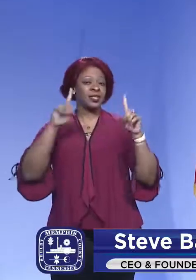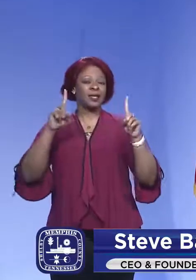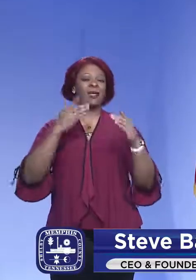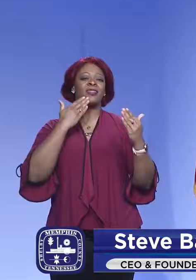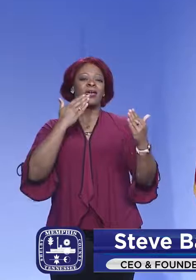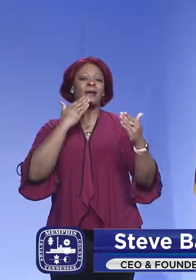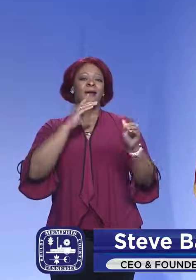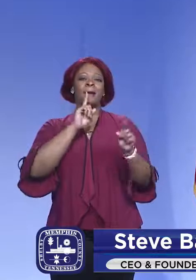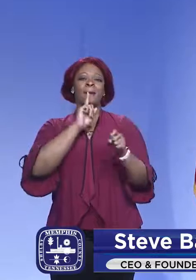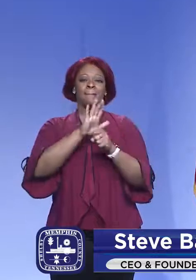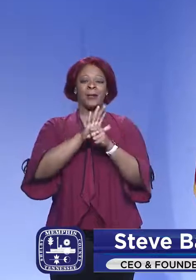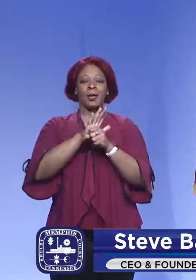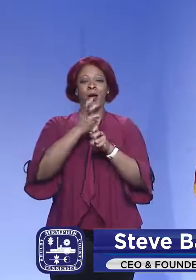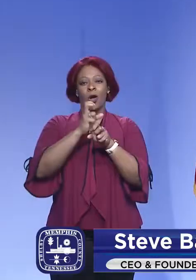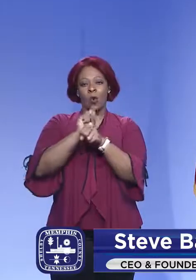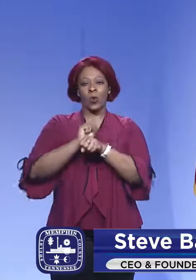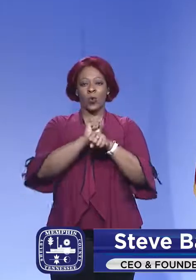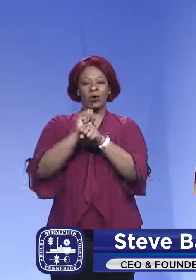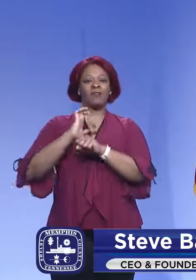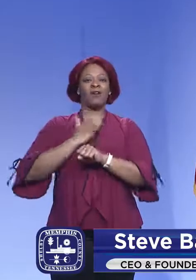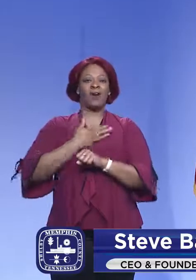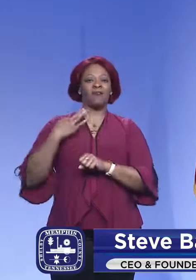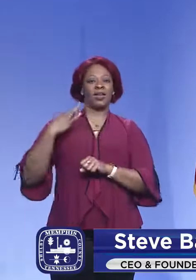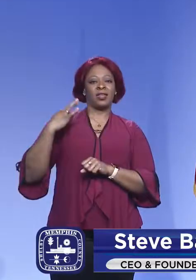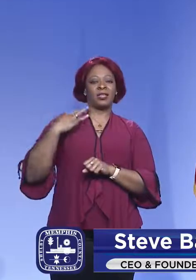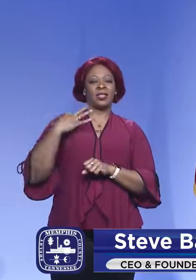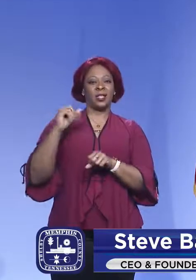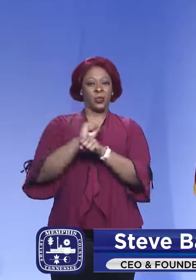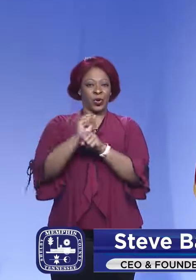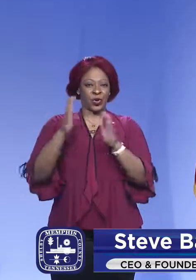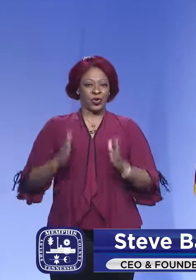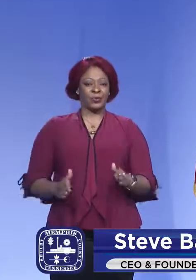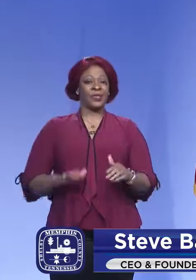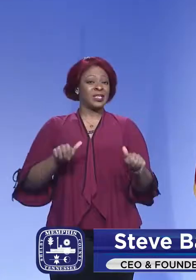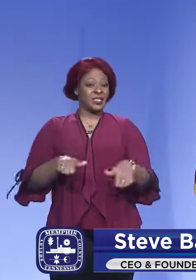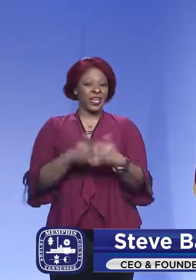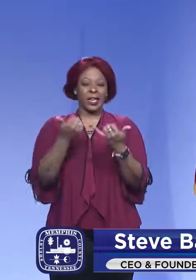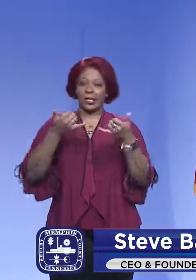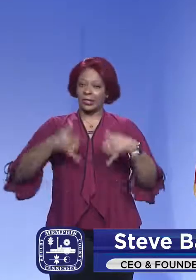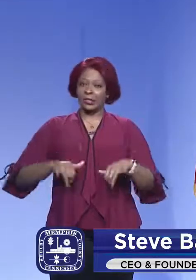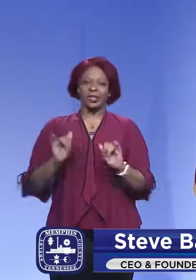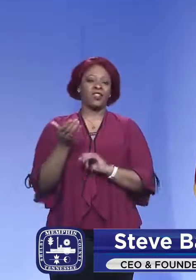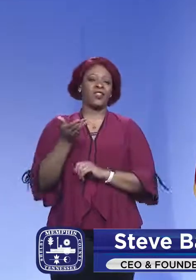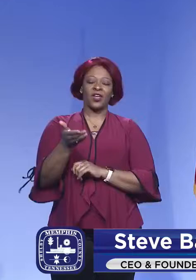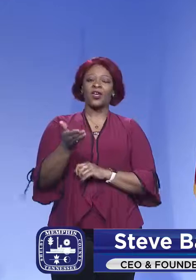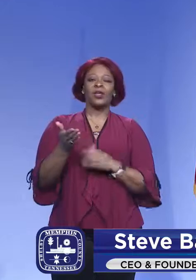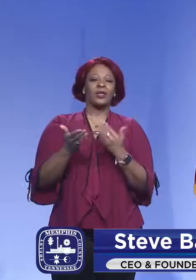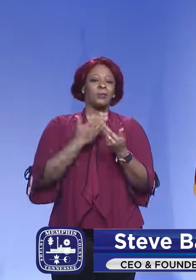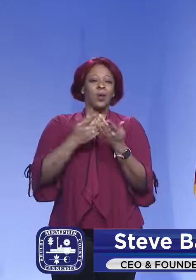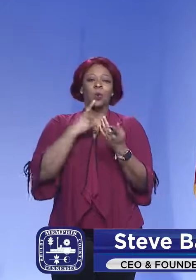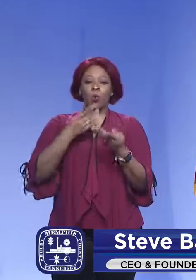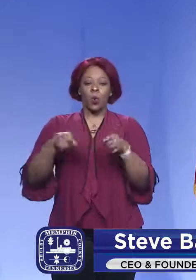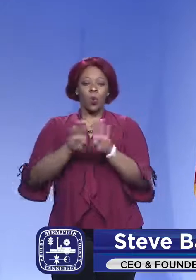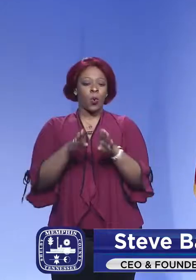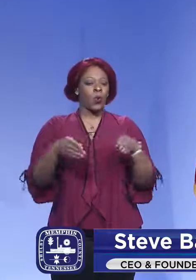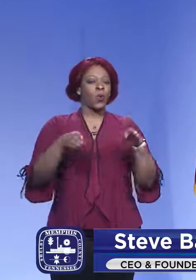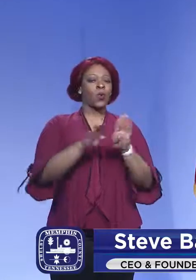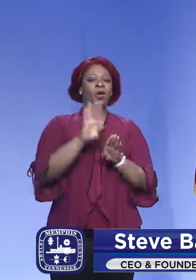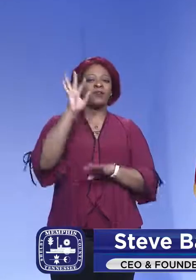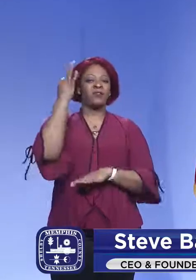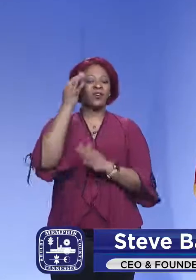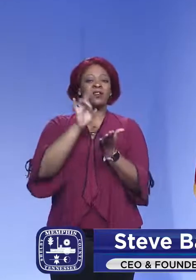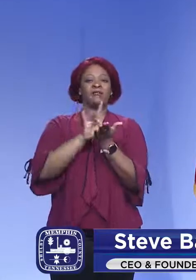of our partners and many volunteers. The challenge continues. Despite court closures and the federal